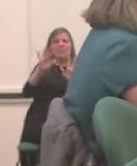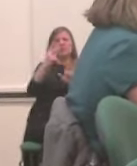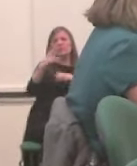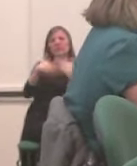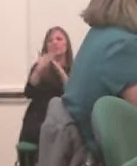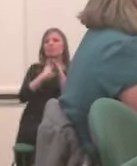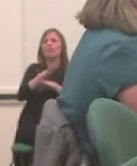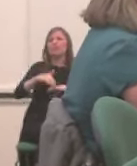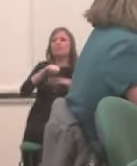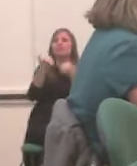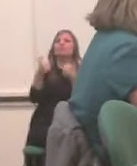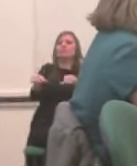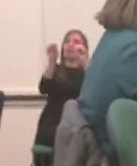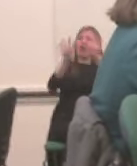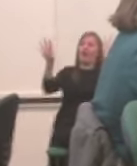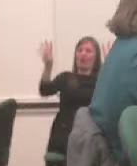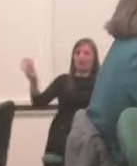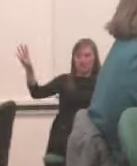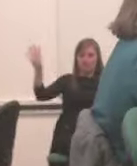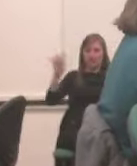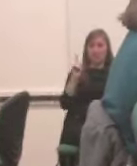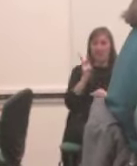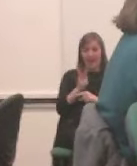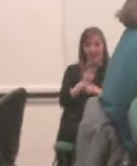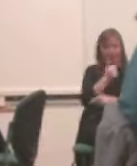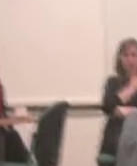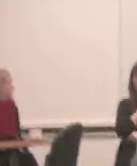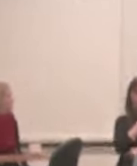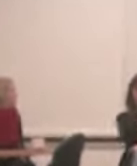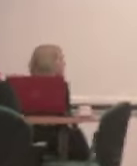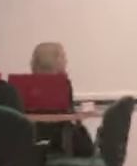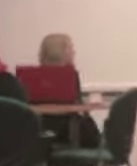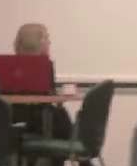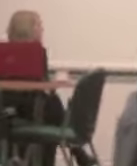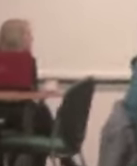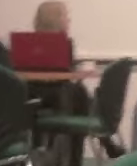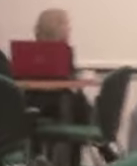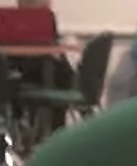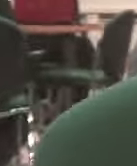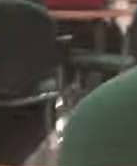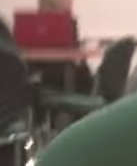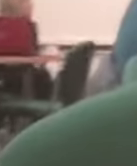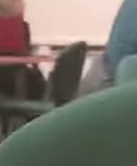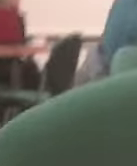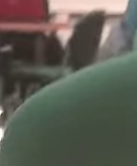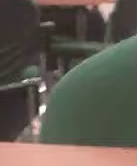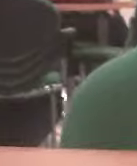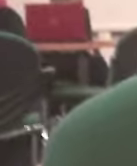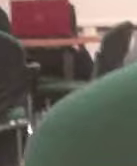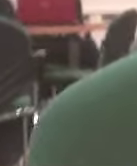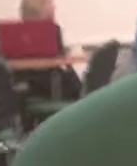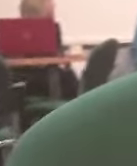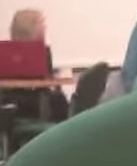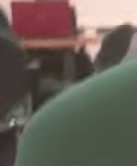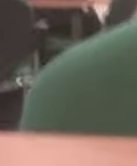Christmas. But again, they're actually using this site just to have a discussion in a way that they couldn't do